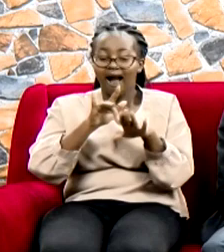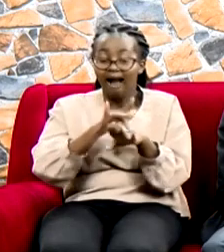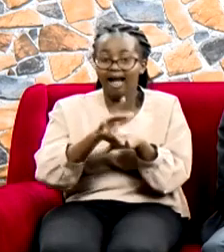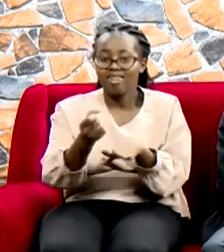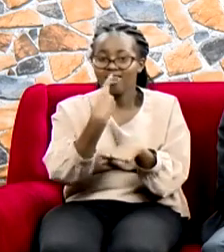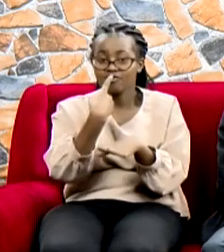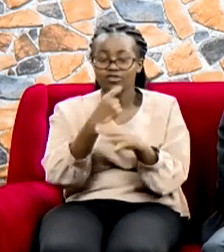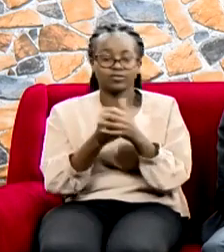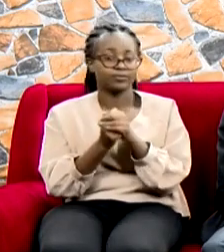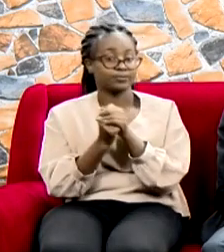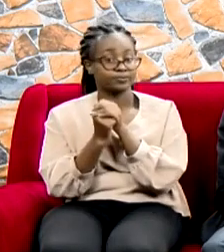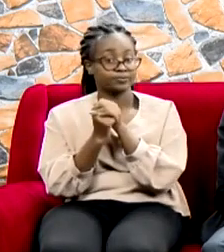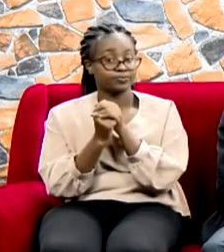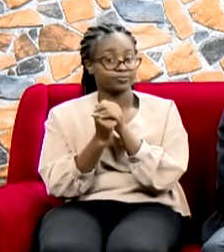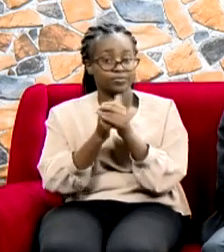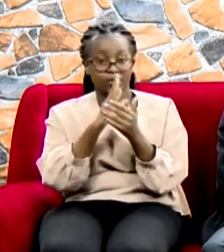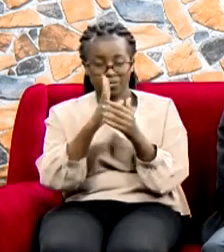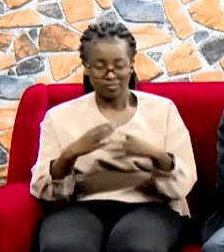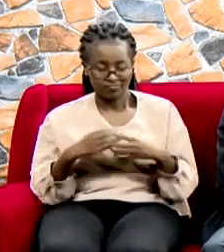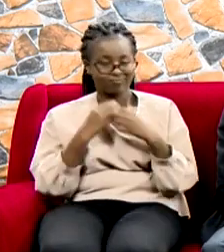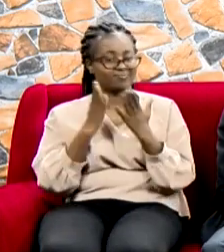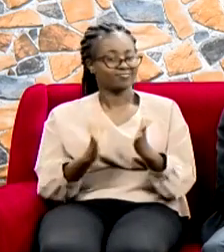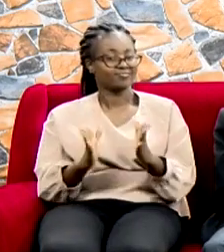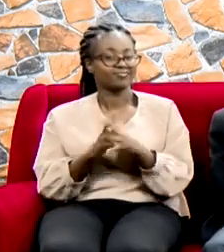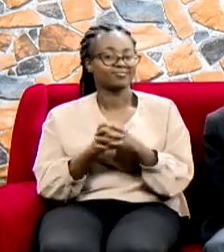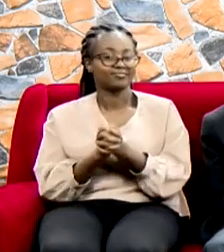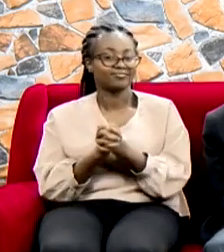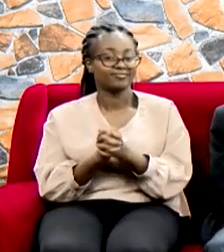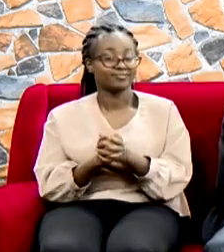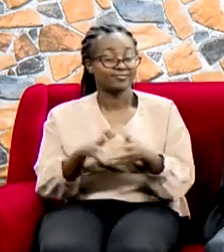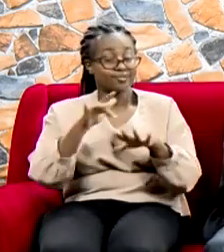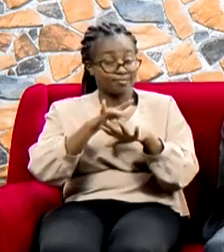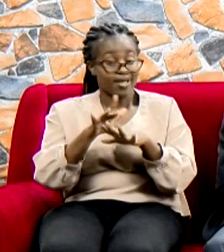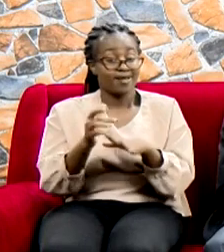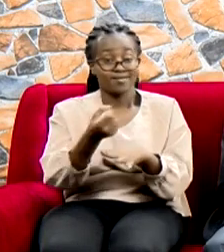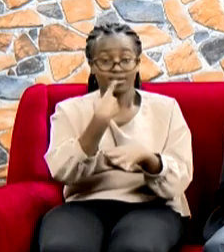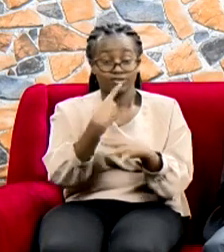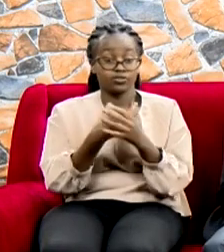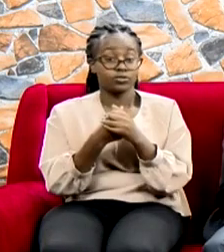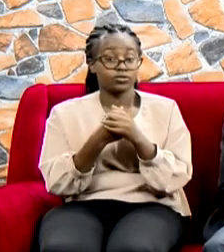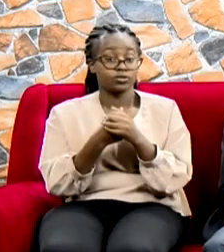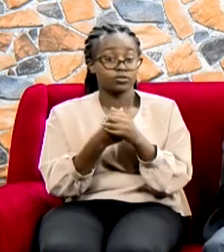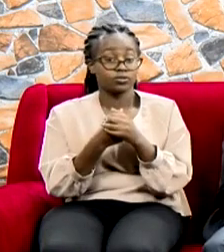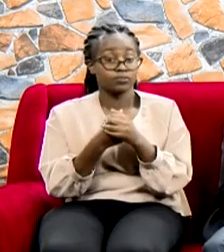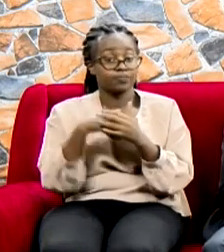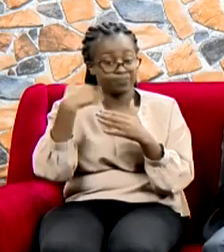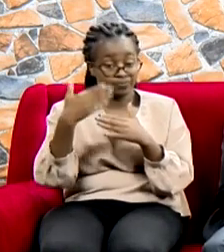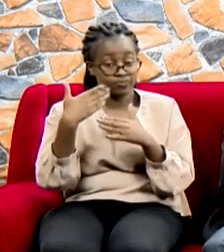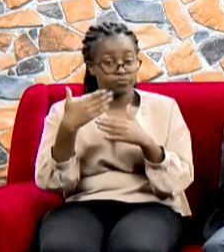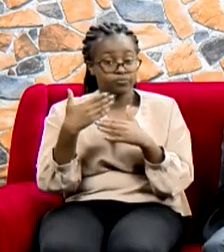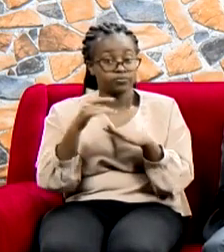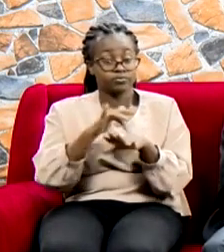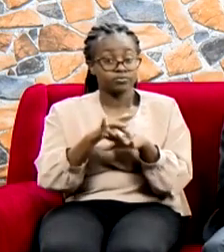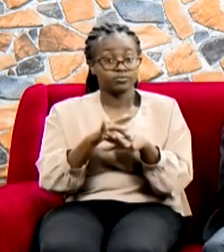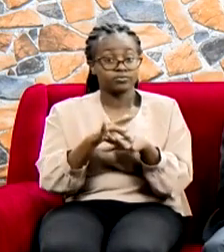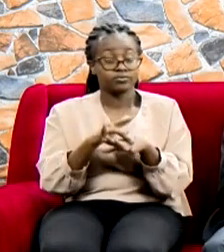intervention. So Dr. be my guest. Good. So early intervention. So usually early